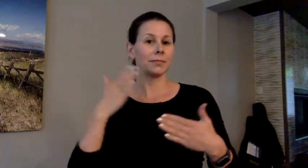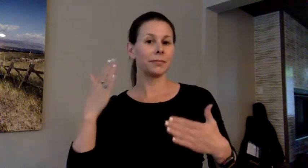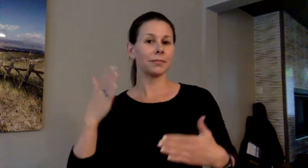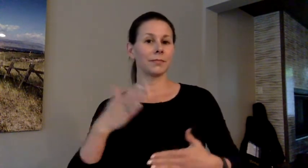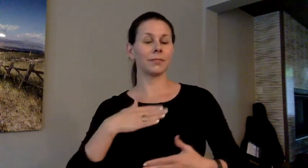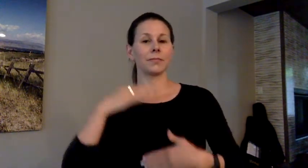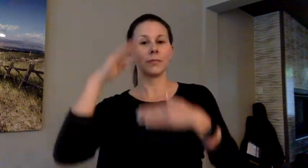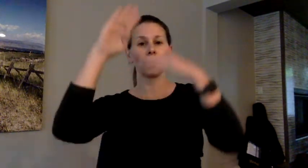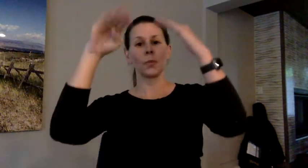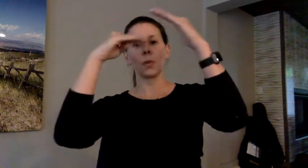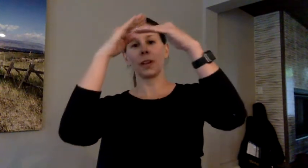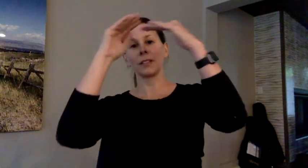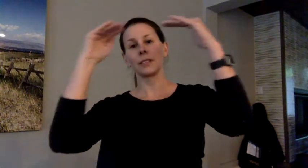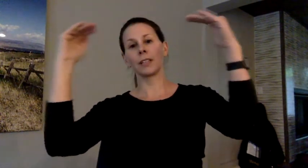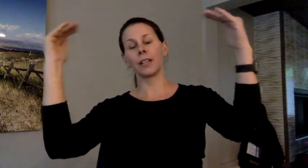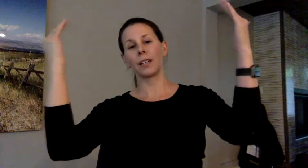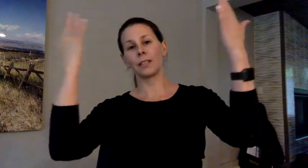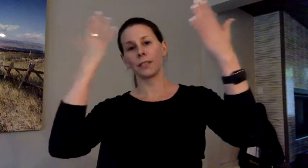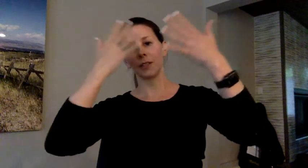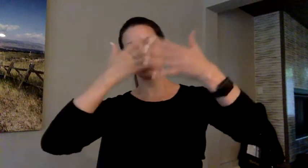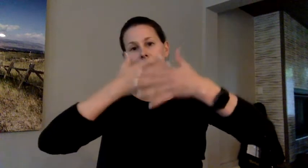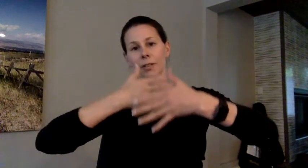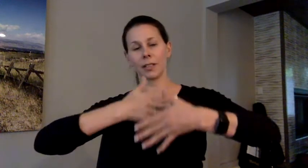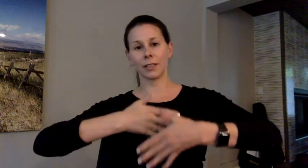happy when skies are gray.